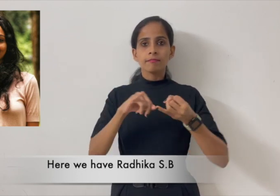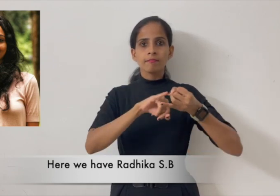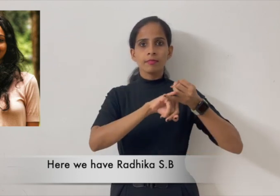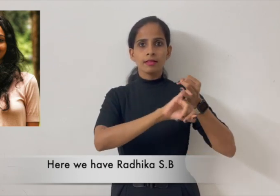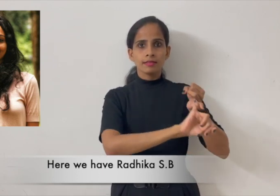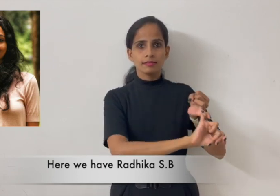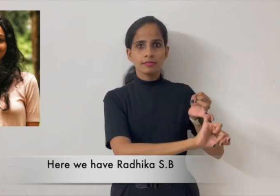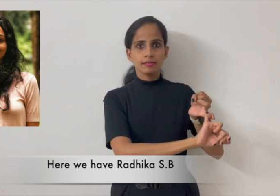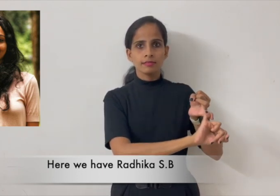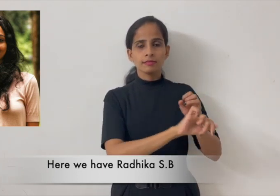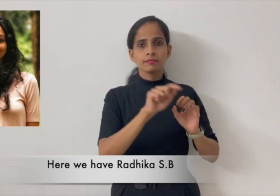S.B.